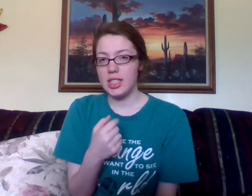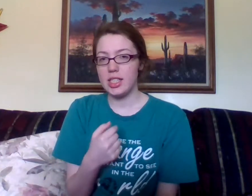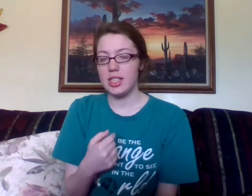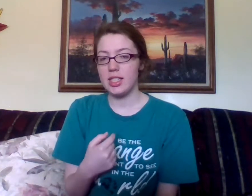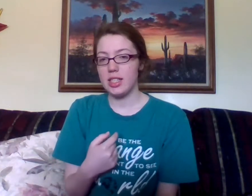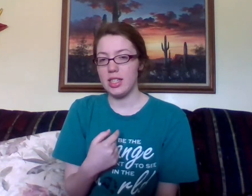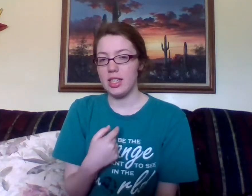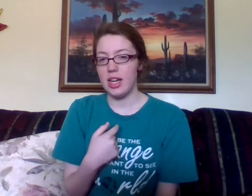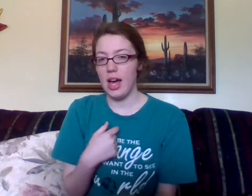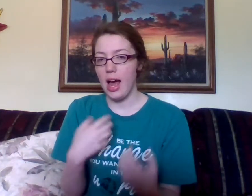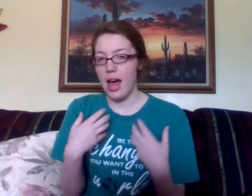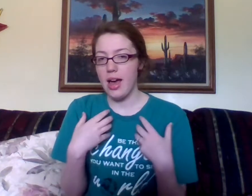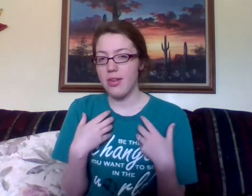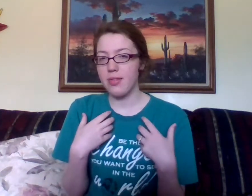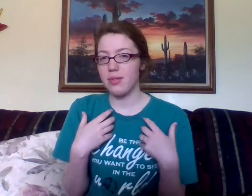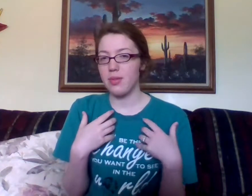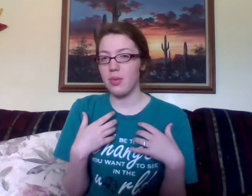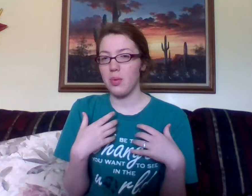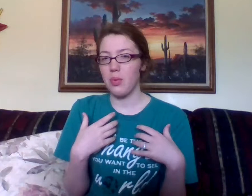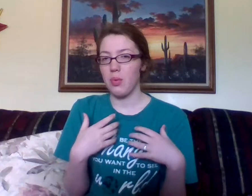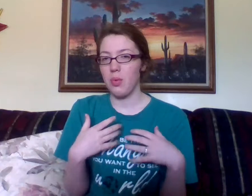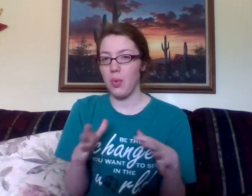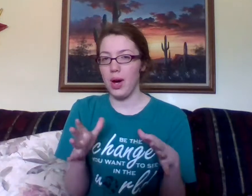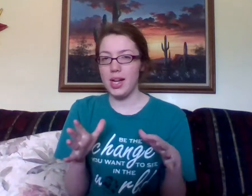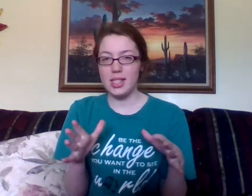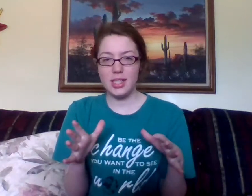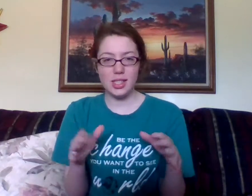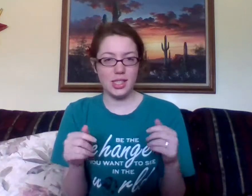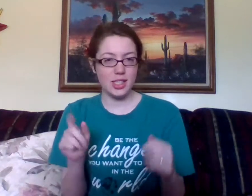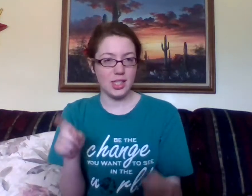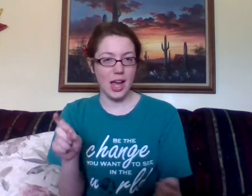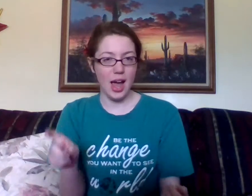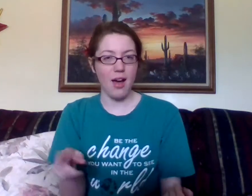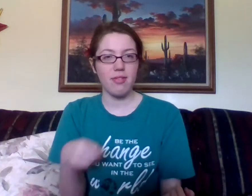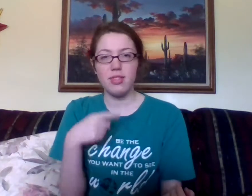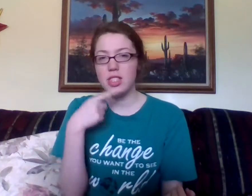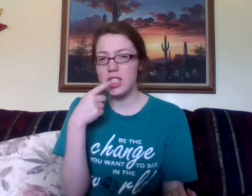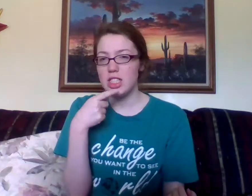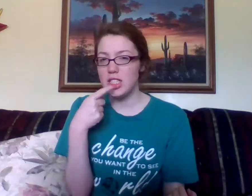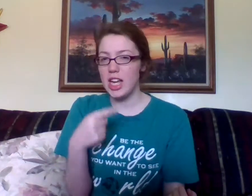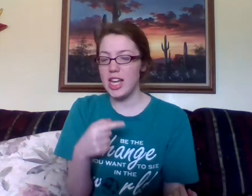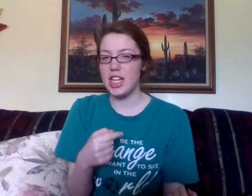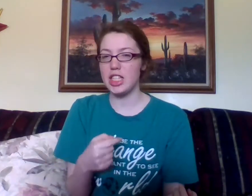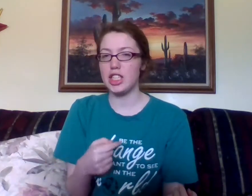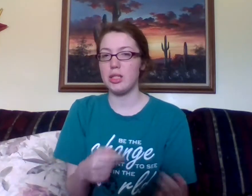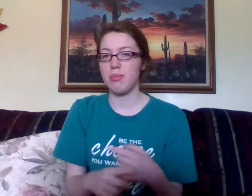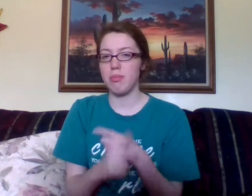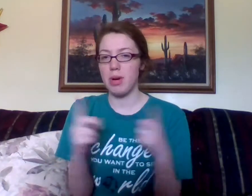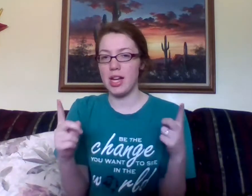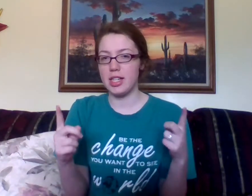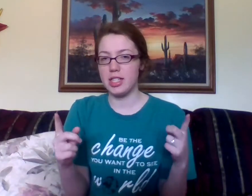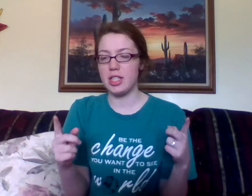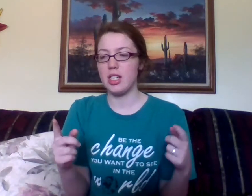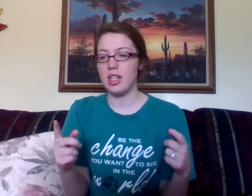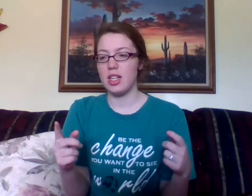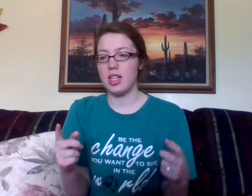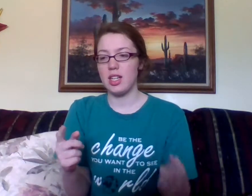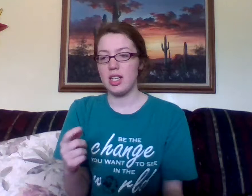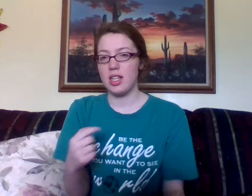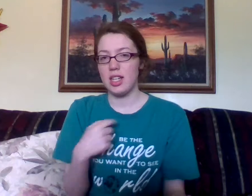Honestly, I don't want to have to say this, but